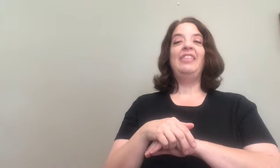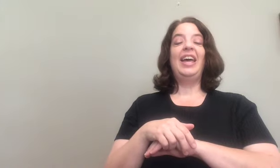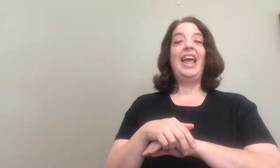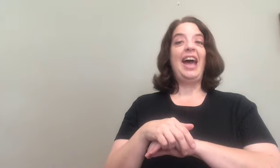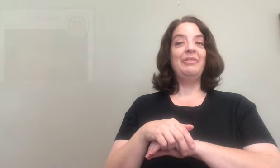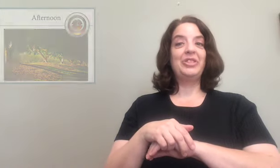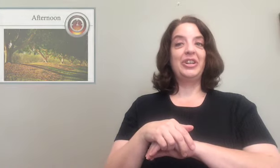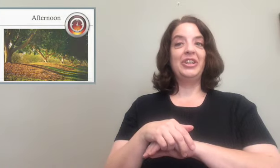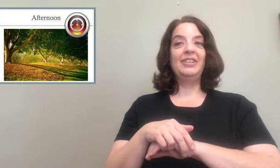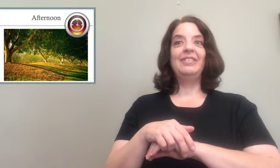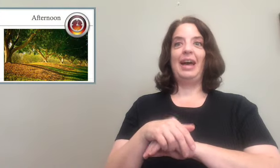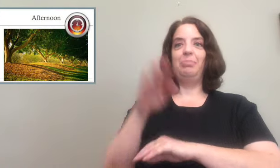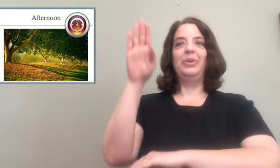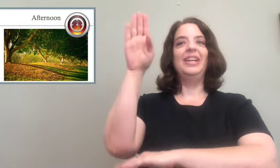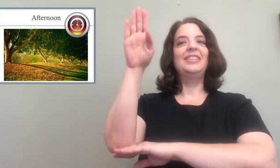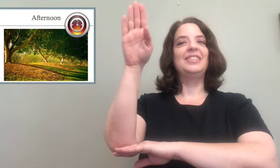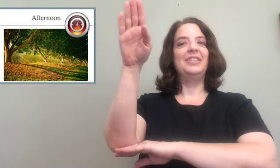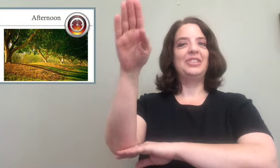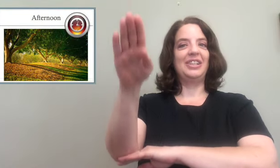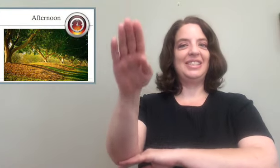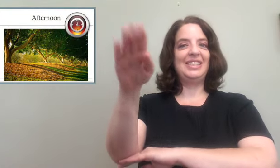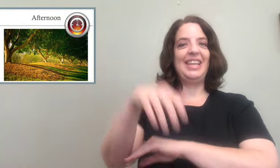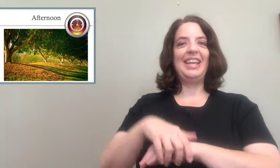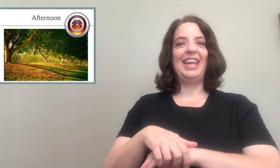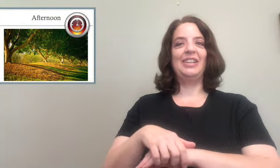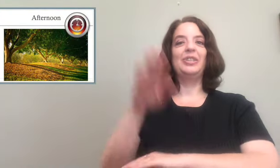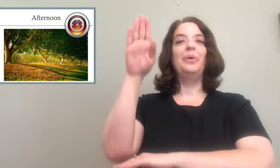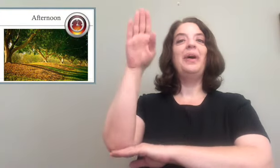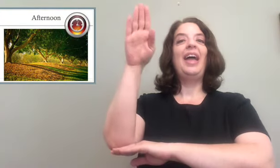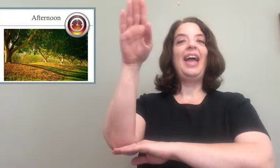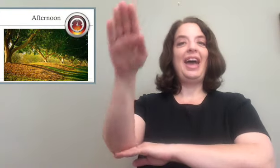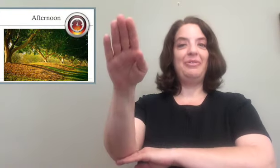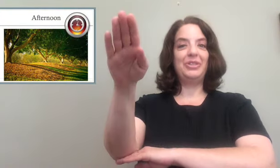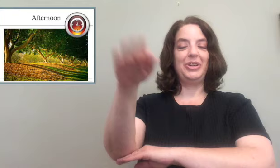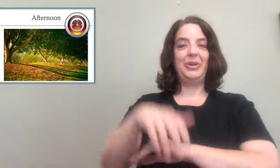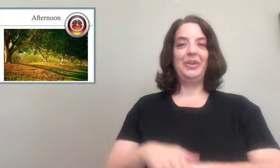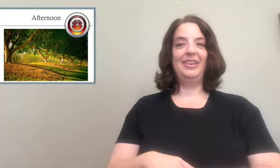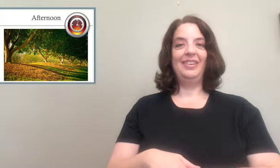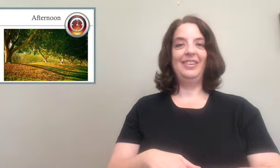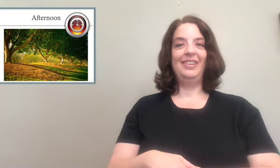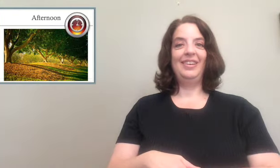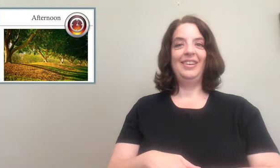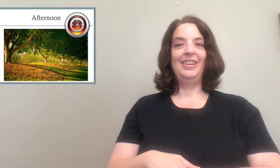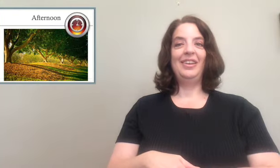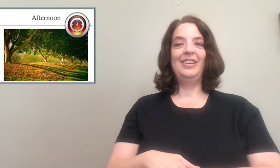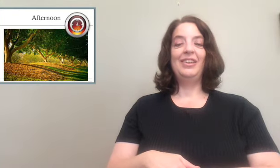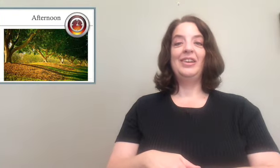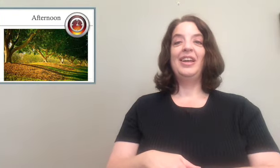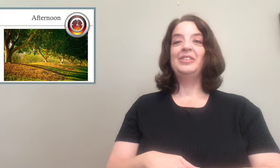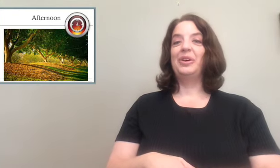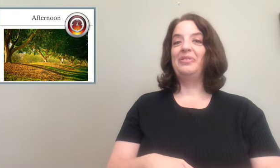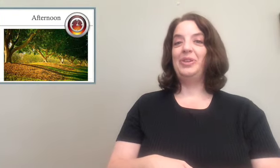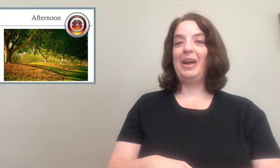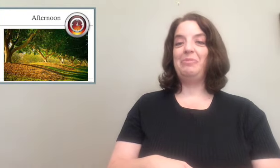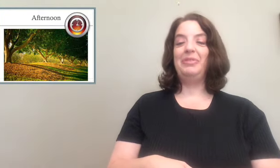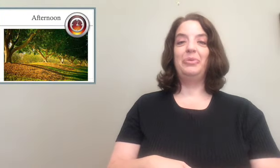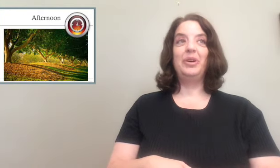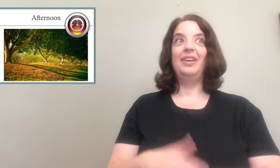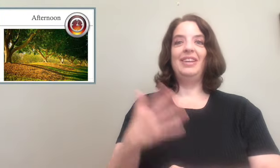then after that point, the sun starts to set again. So afternoon. So if you have me in